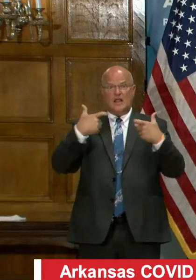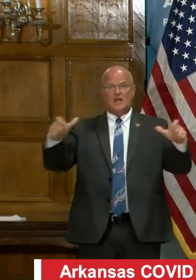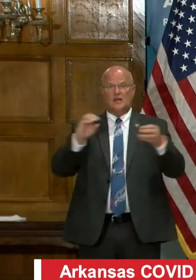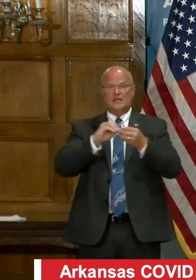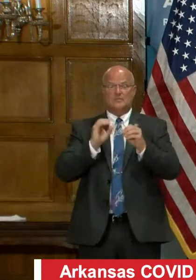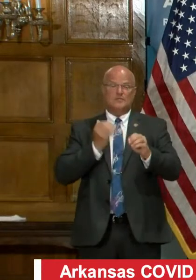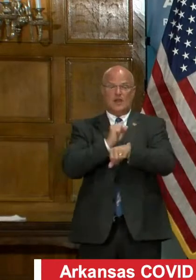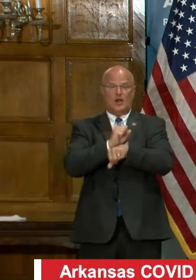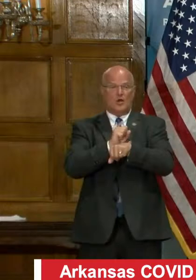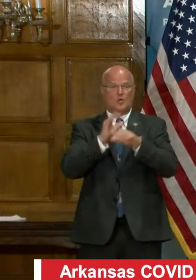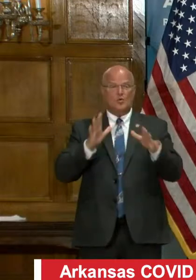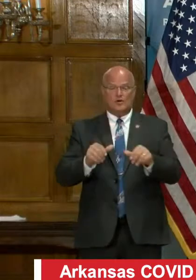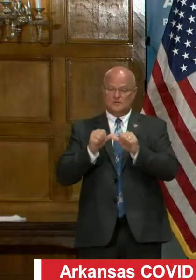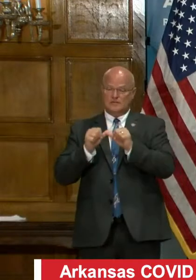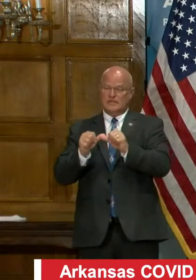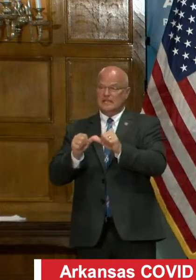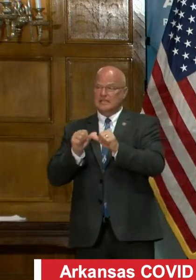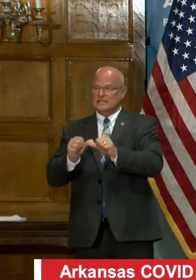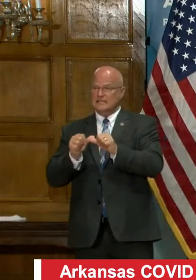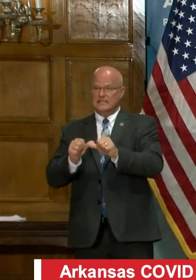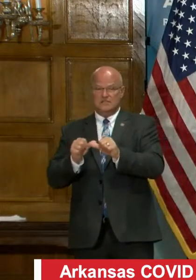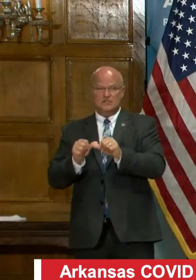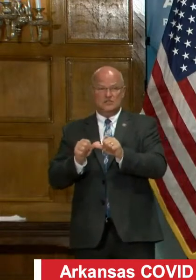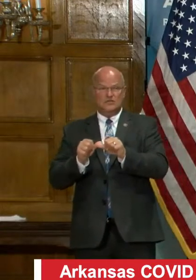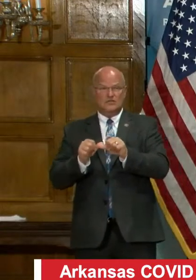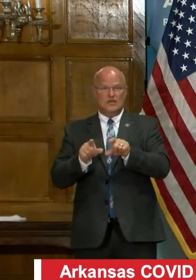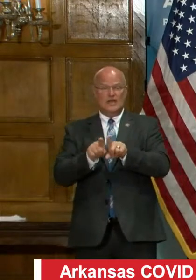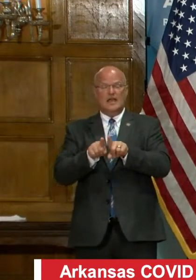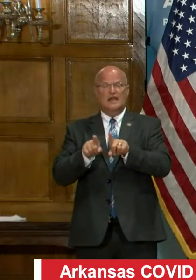number of our workers continue, even as